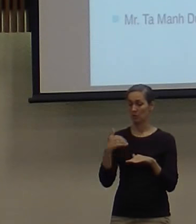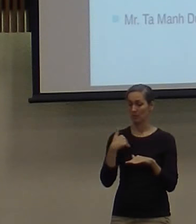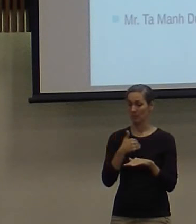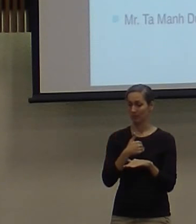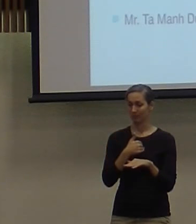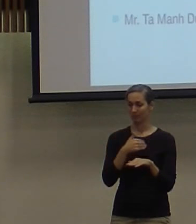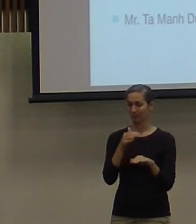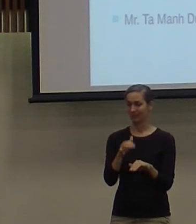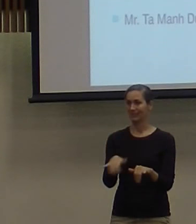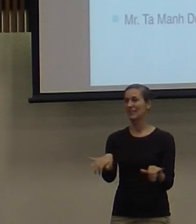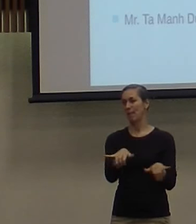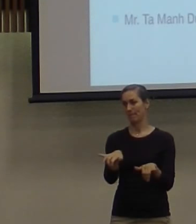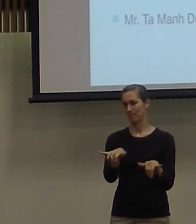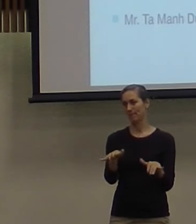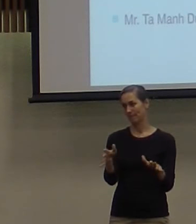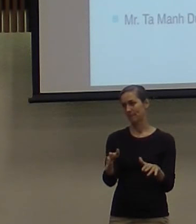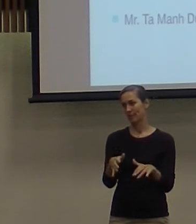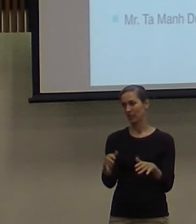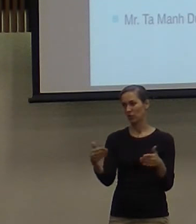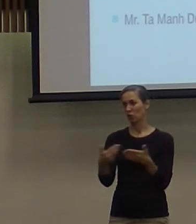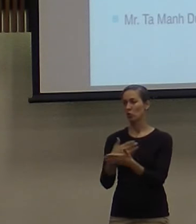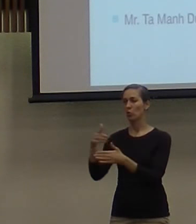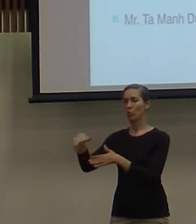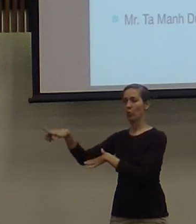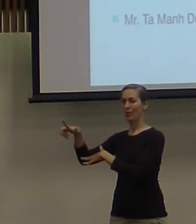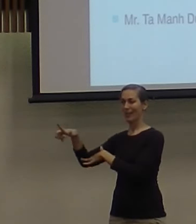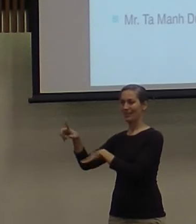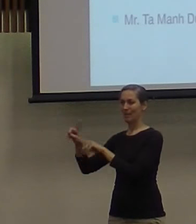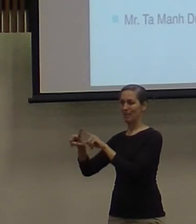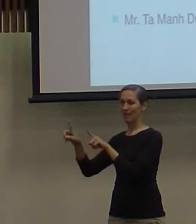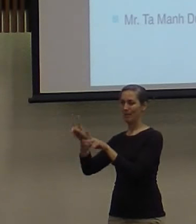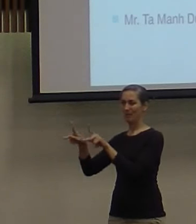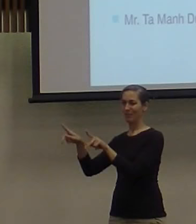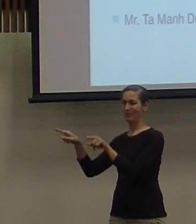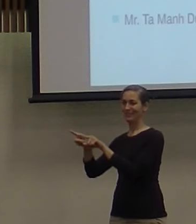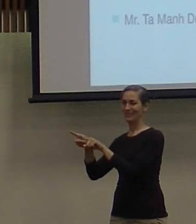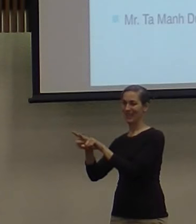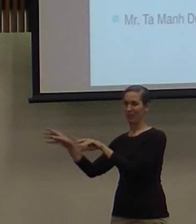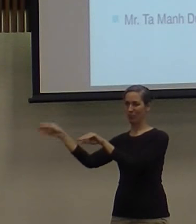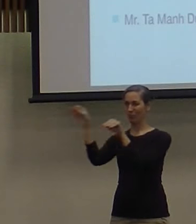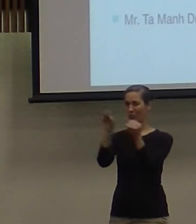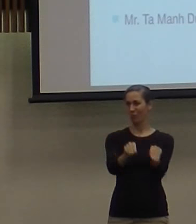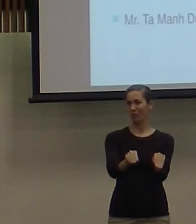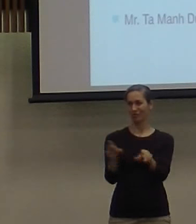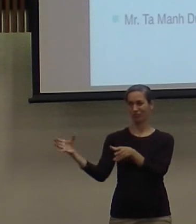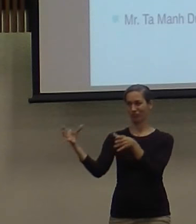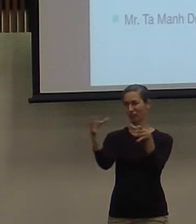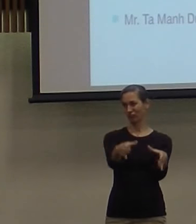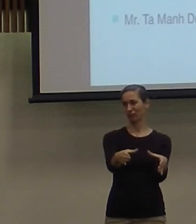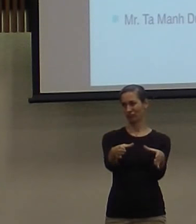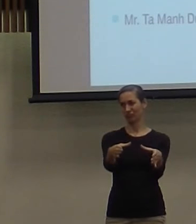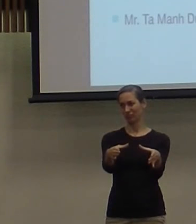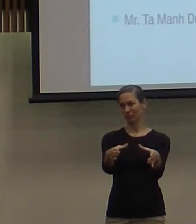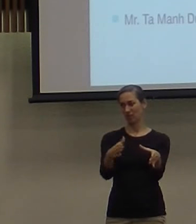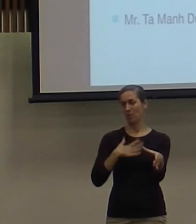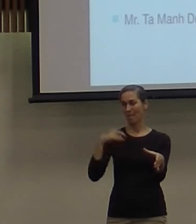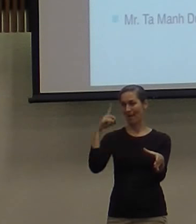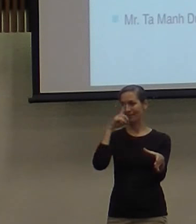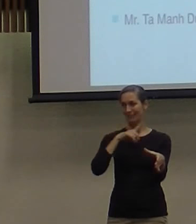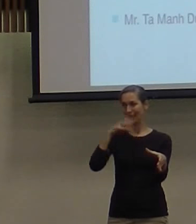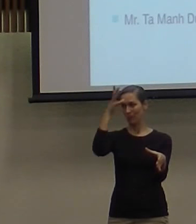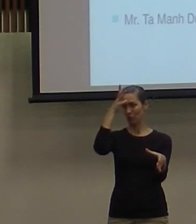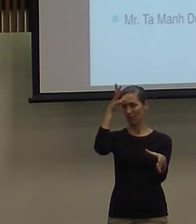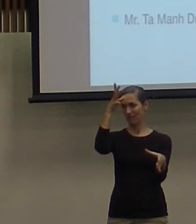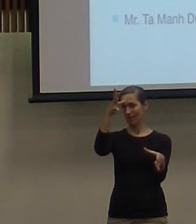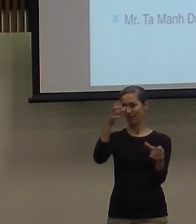same. So just a new location, but the people is the same. The minister is the same. So my step grandfather continues to serve